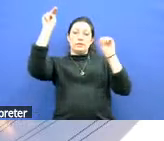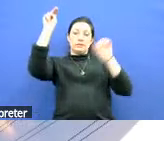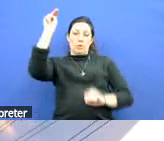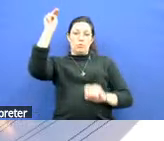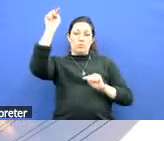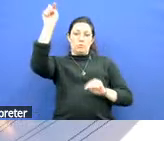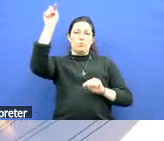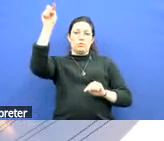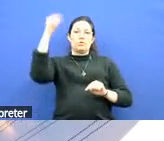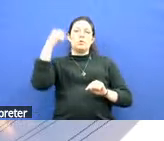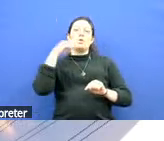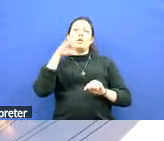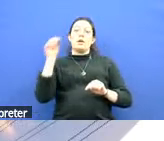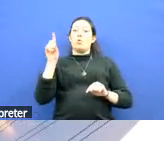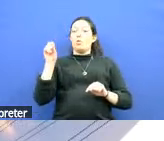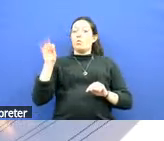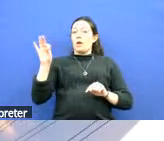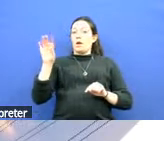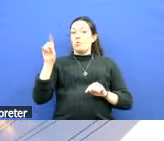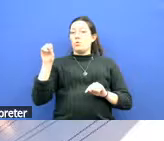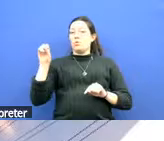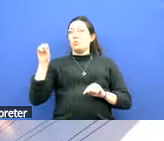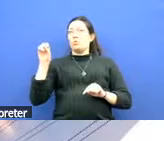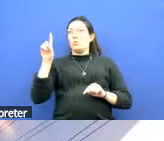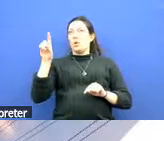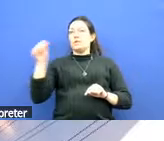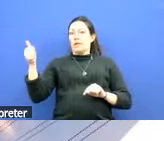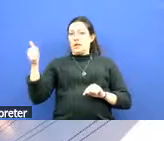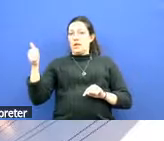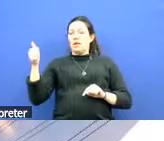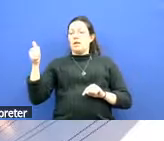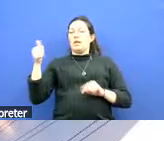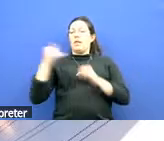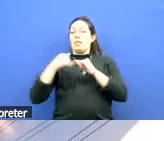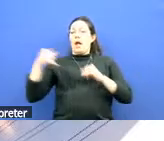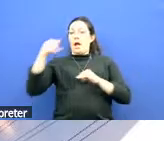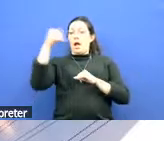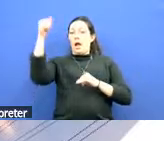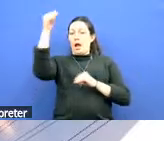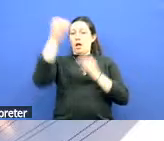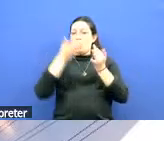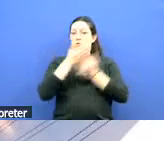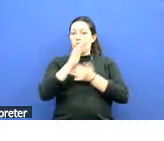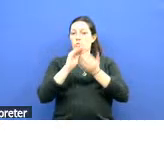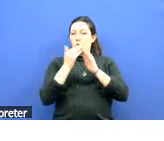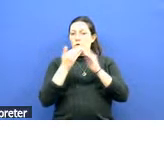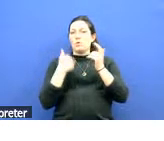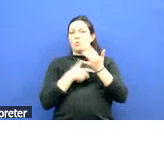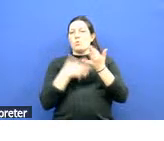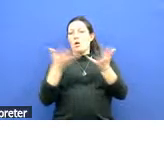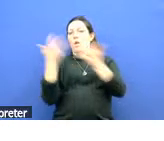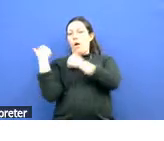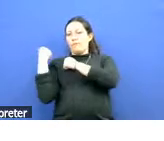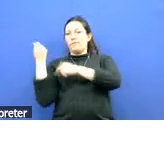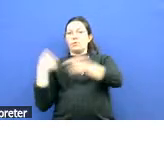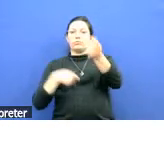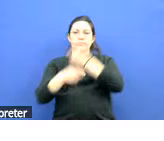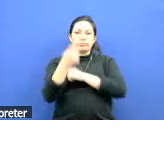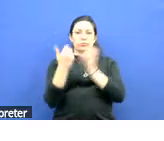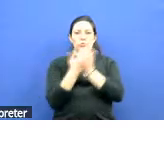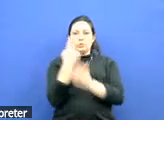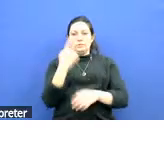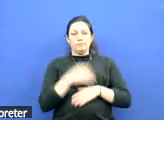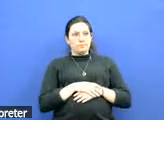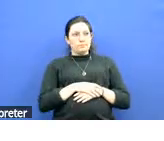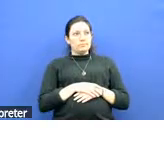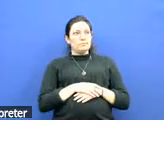the existing 109 and 110 transmission lines through the community. You go to the next slide, please, Becky.